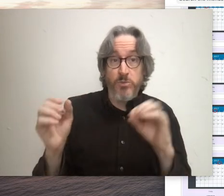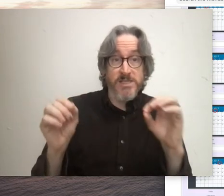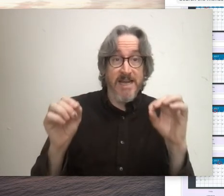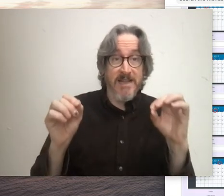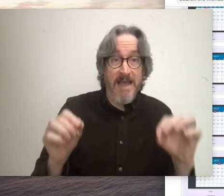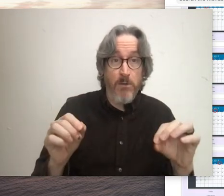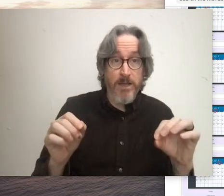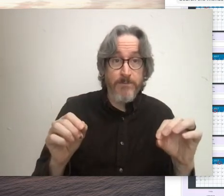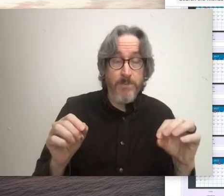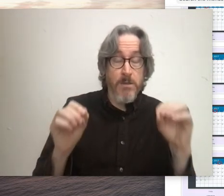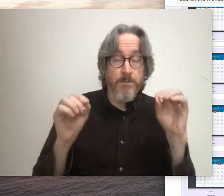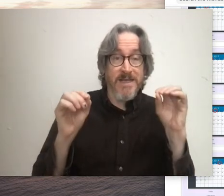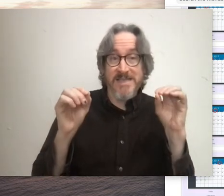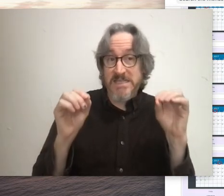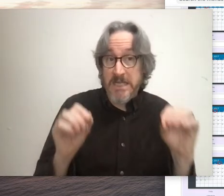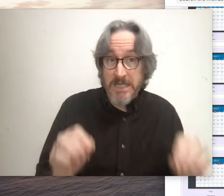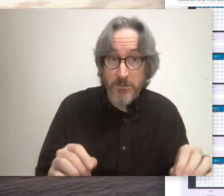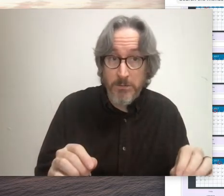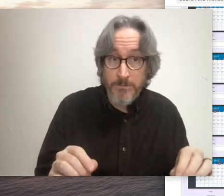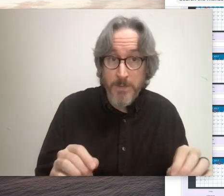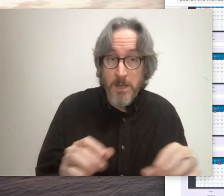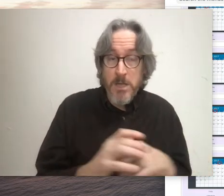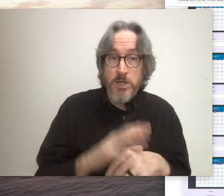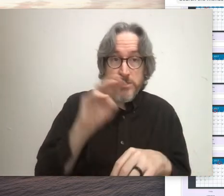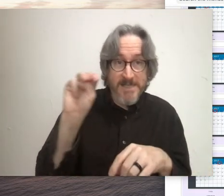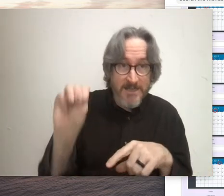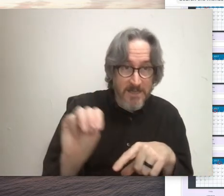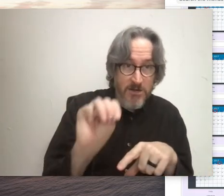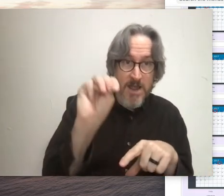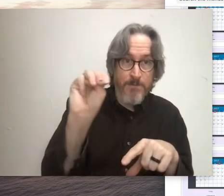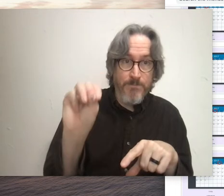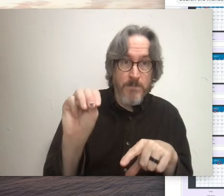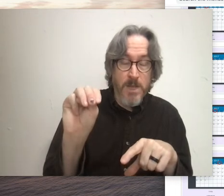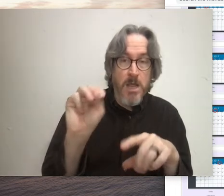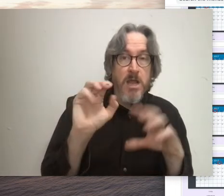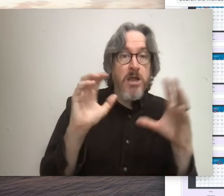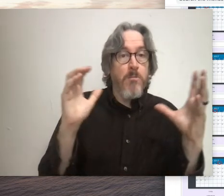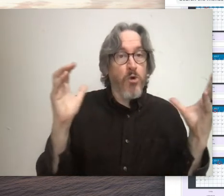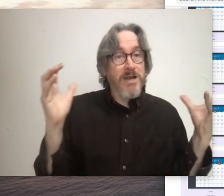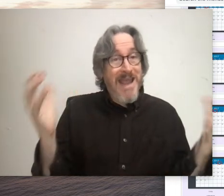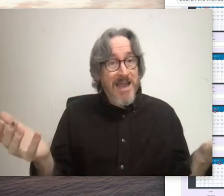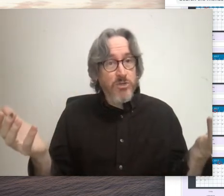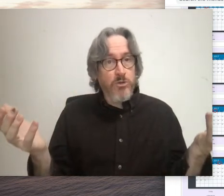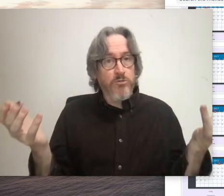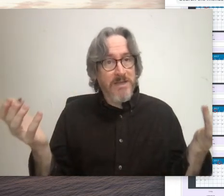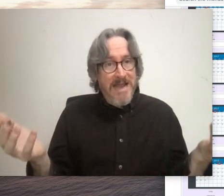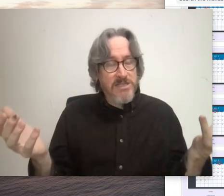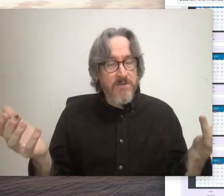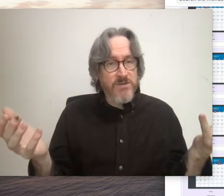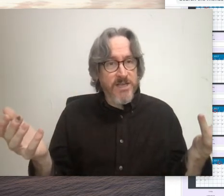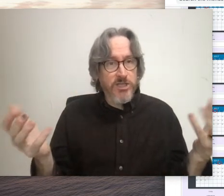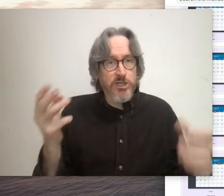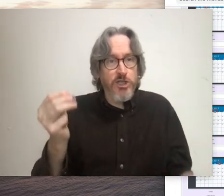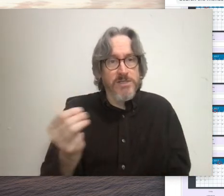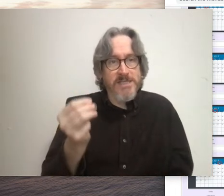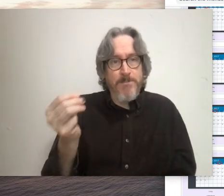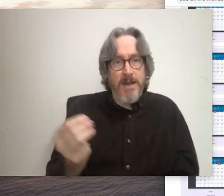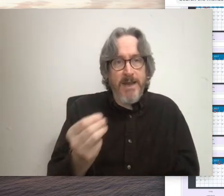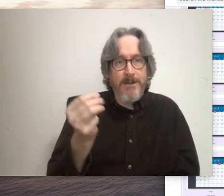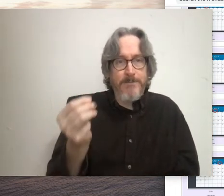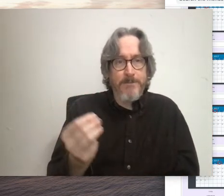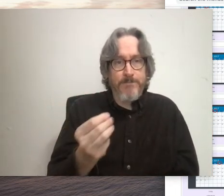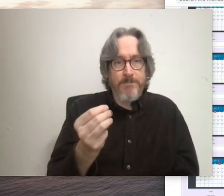lecturers will sign it that way because it's clear. You're seeing the letter M. More casual, relaxed conversation, you'll